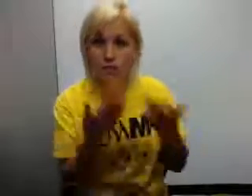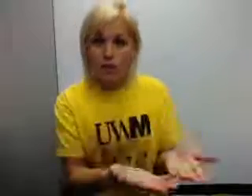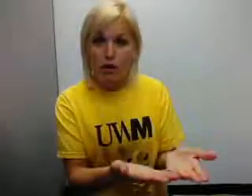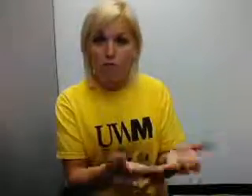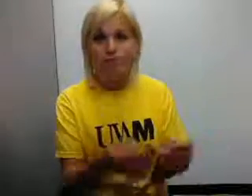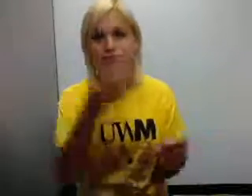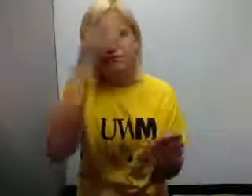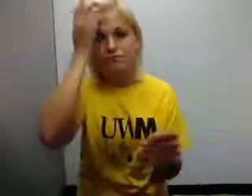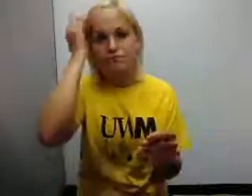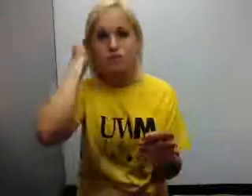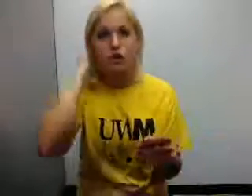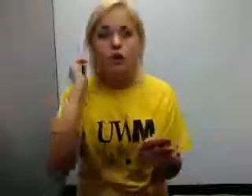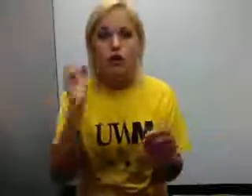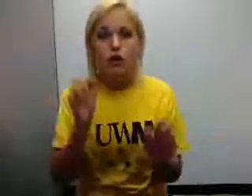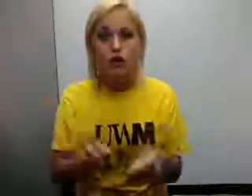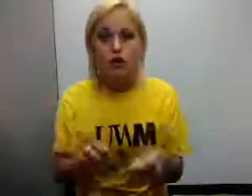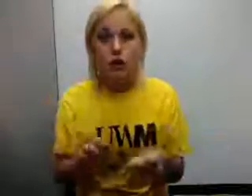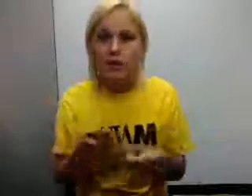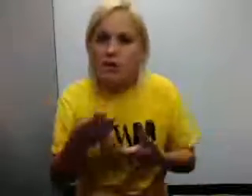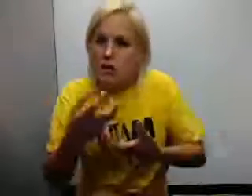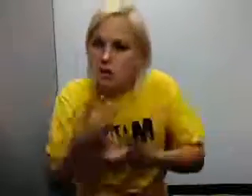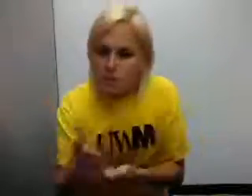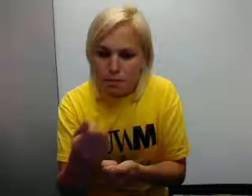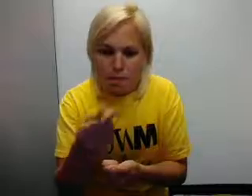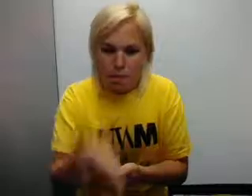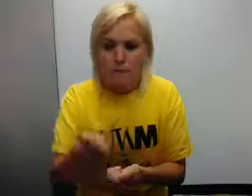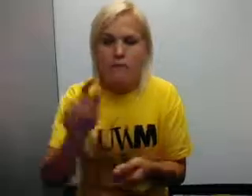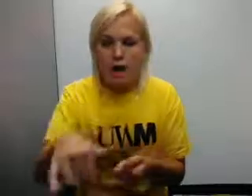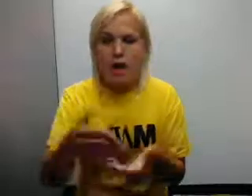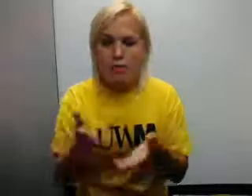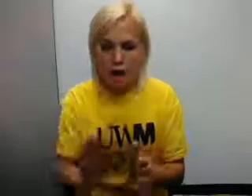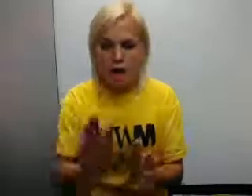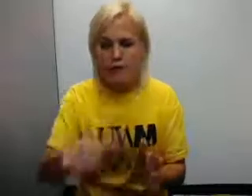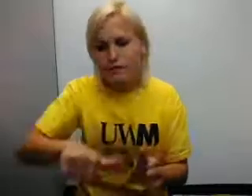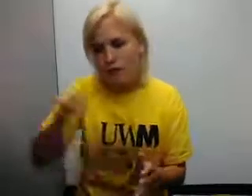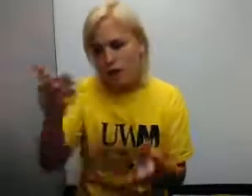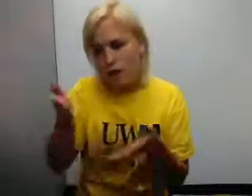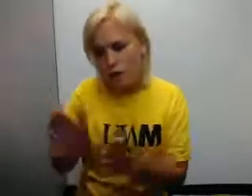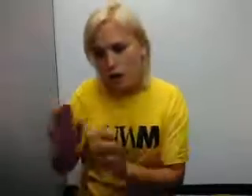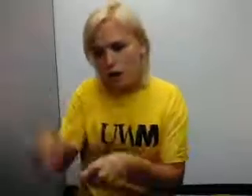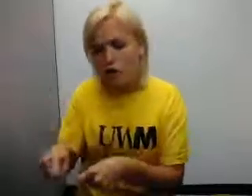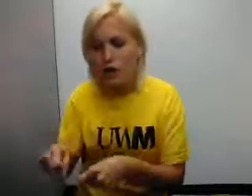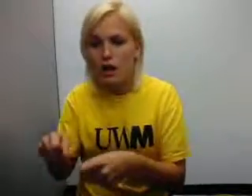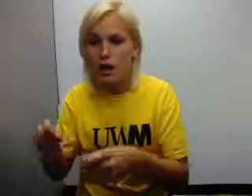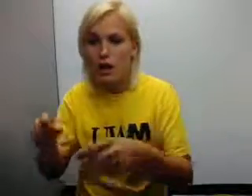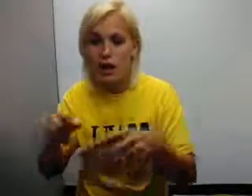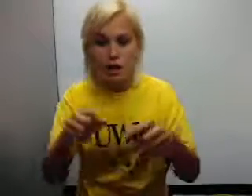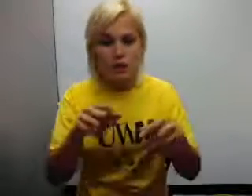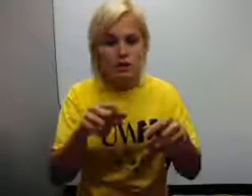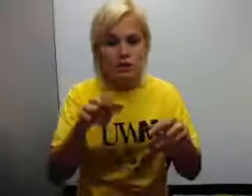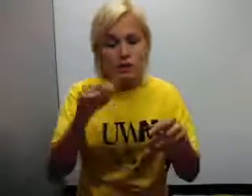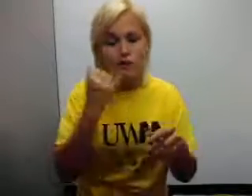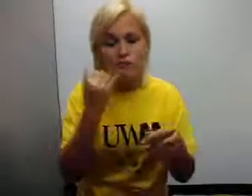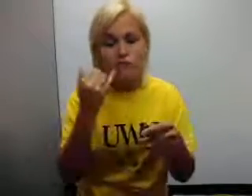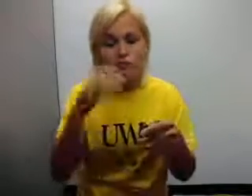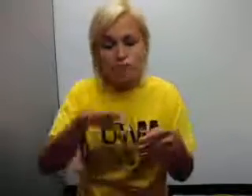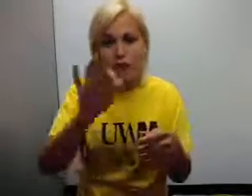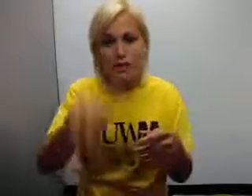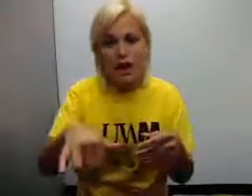the interests of your audience. In this way, you can use comparisons and contrasts to highlight